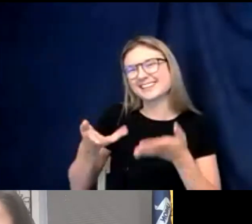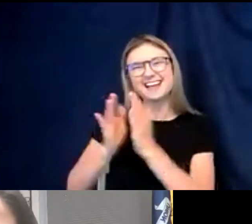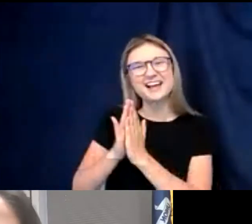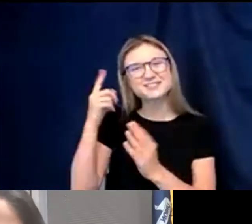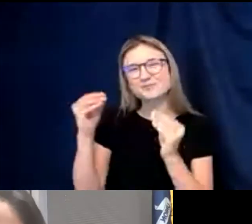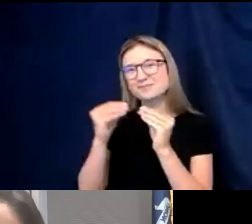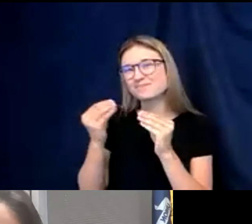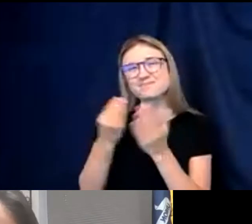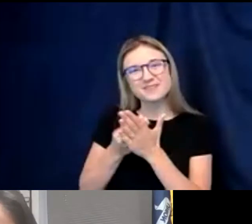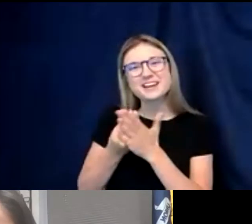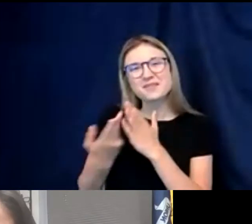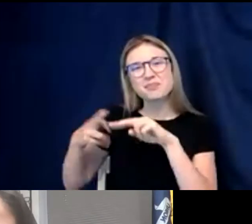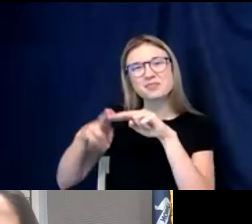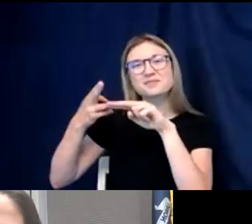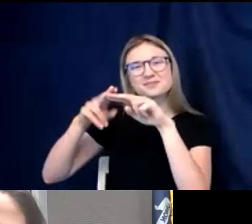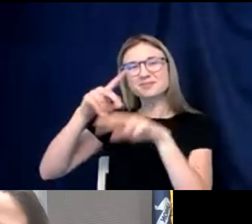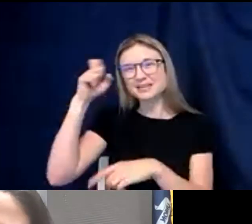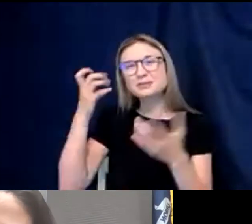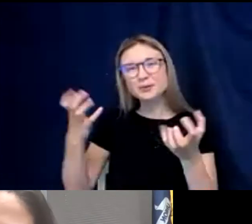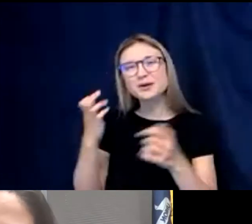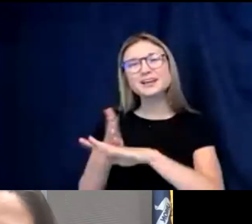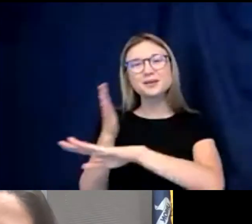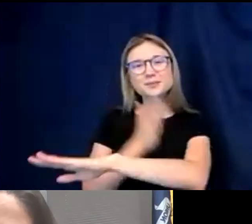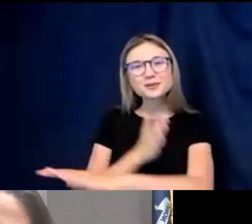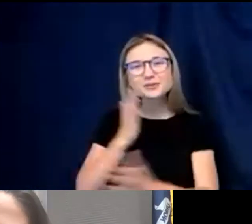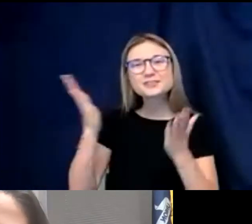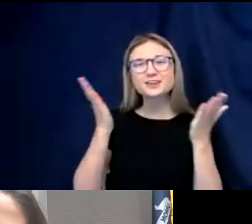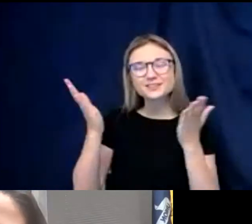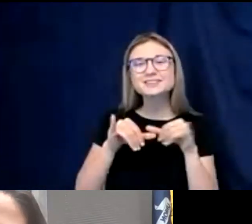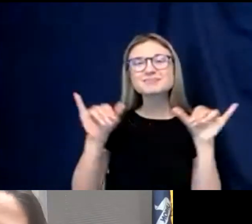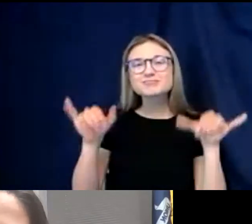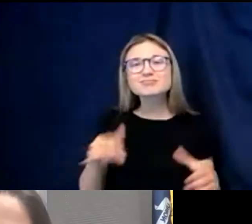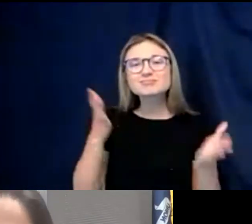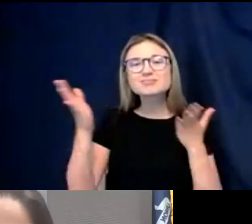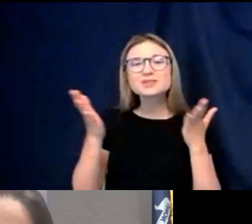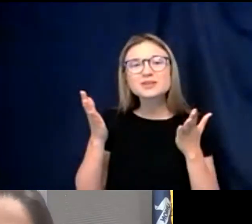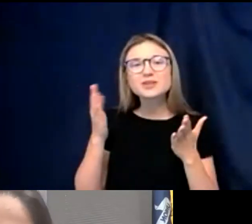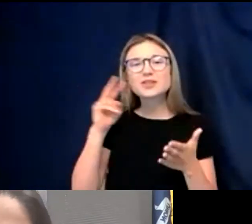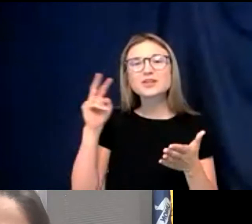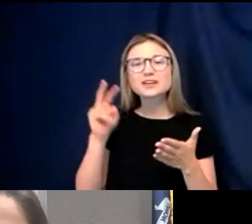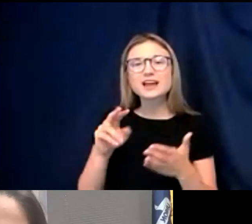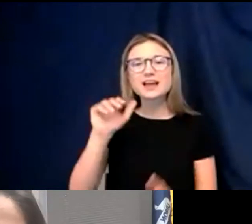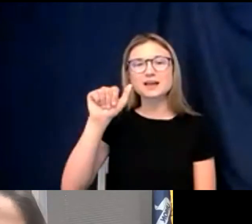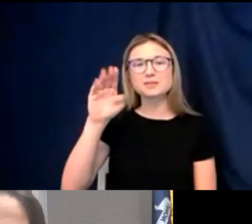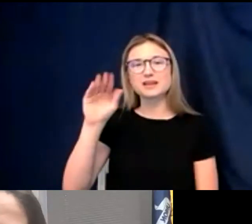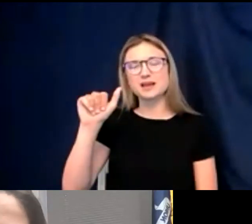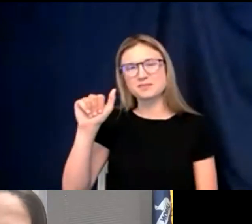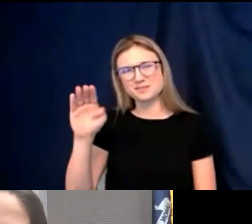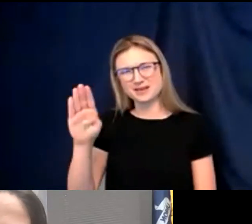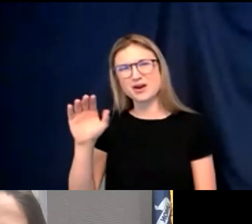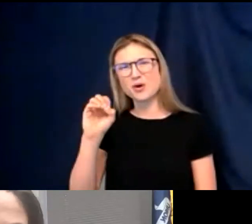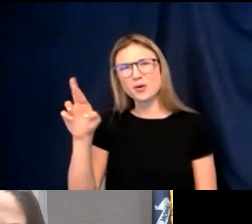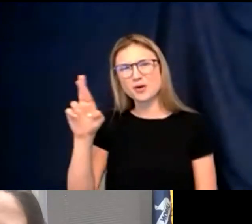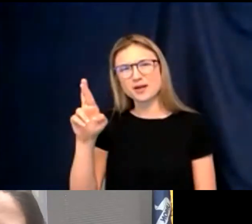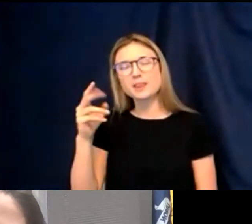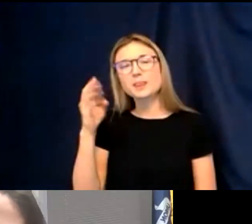improve our services and improve the system. You know, we look at the ADA bill or the bill that Ann just talked about, you know,